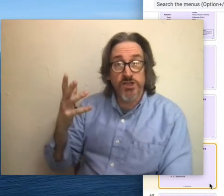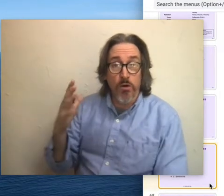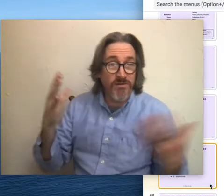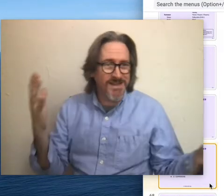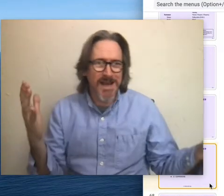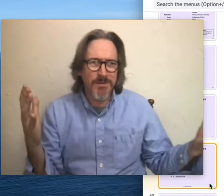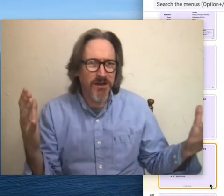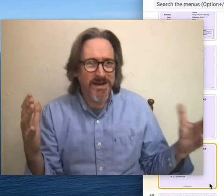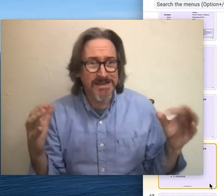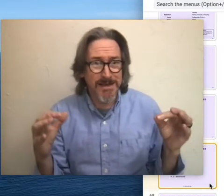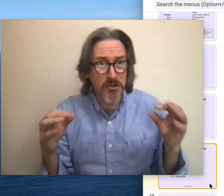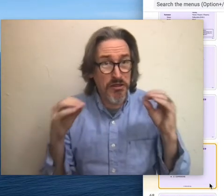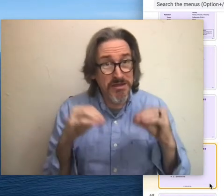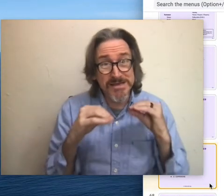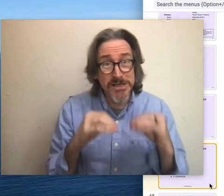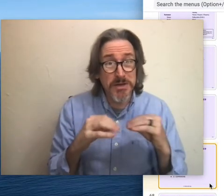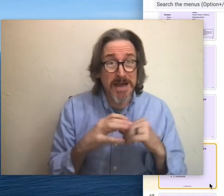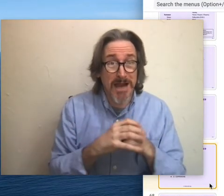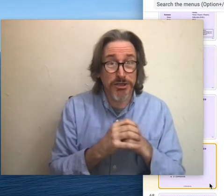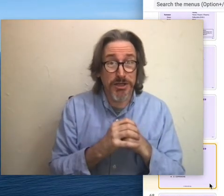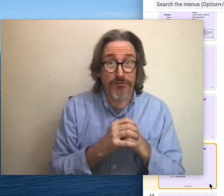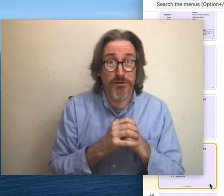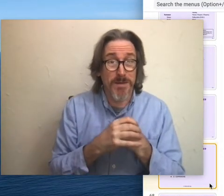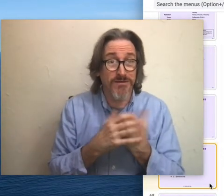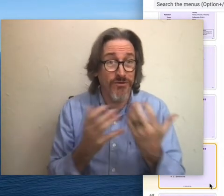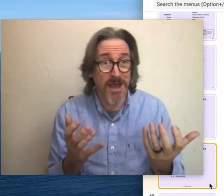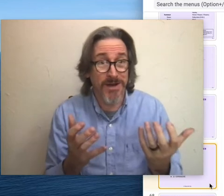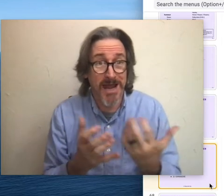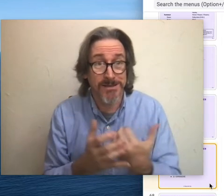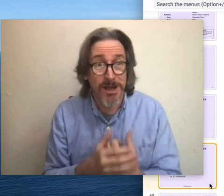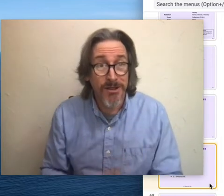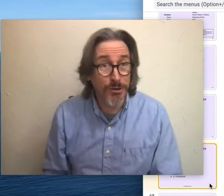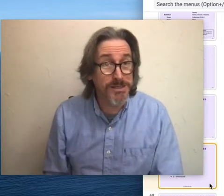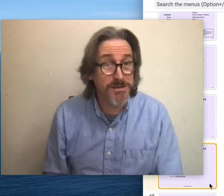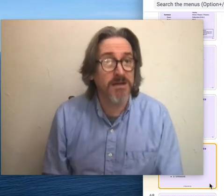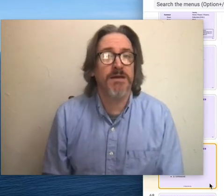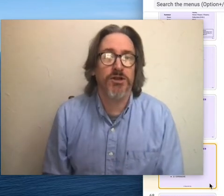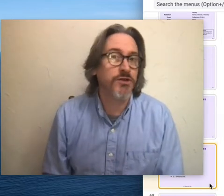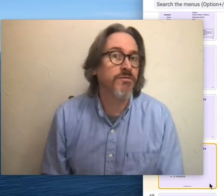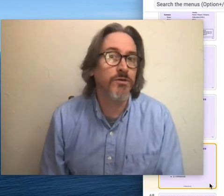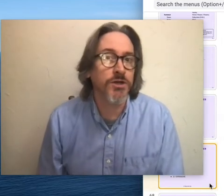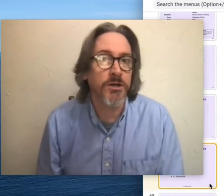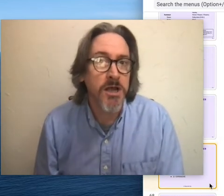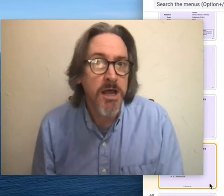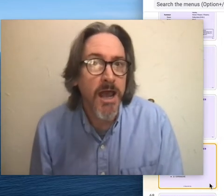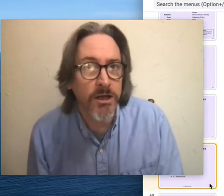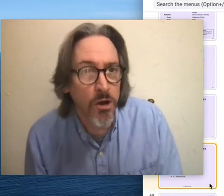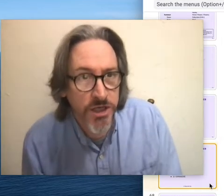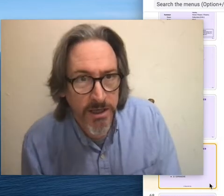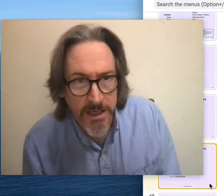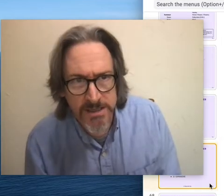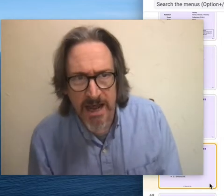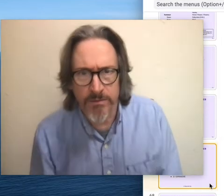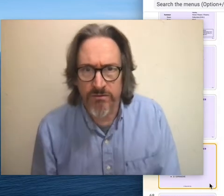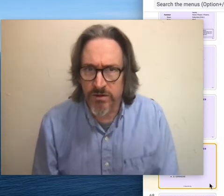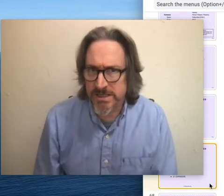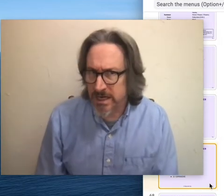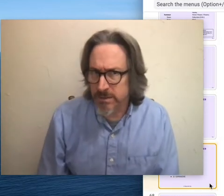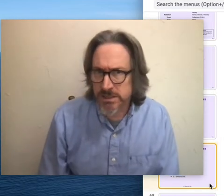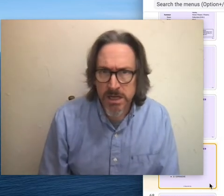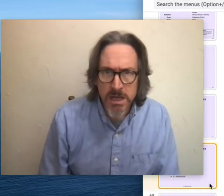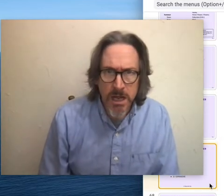Okay, so the assignment advice, this unit actually, for the amount of vocab it has, there is not that much confusion and coaching that needs to happen